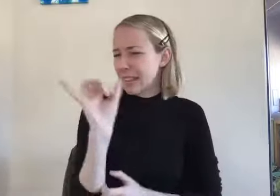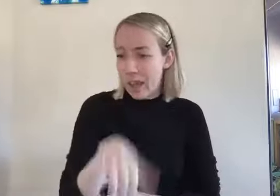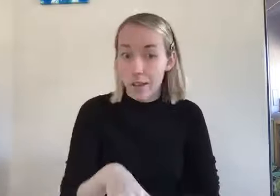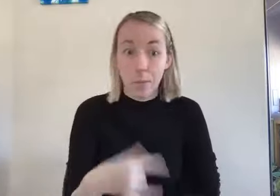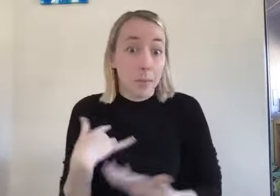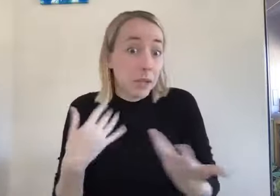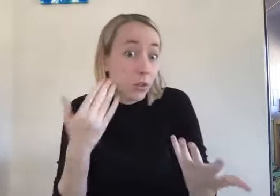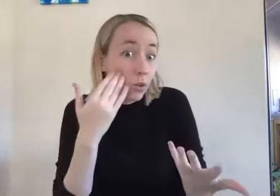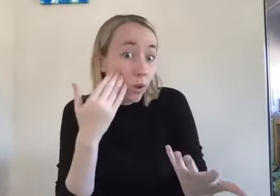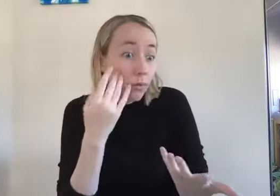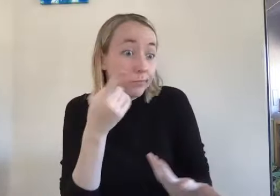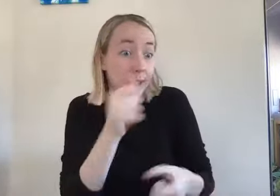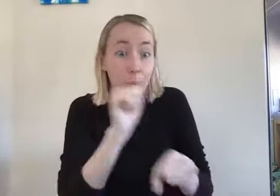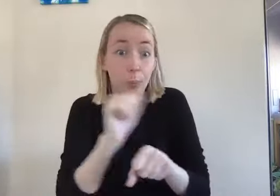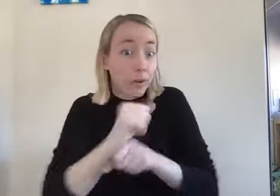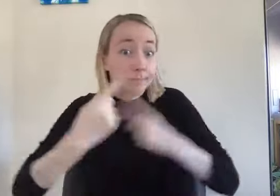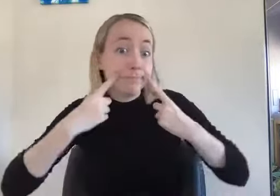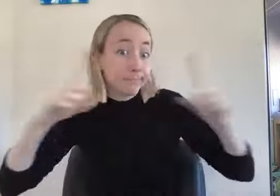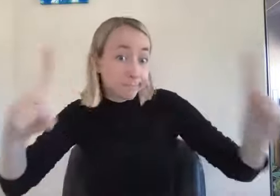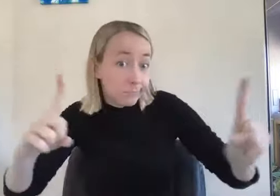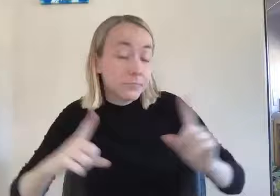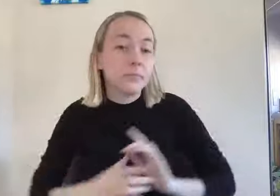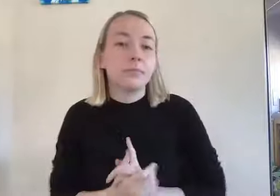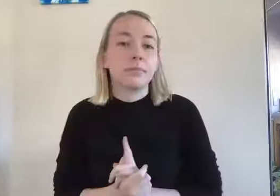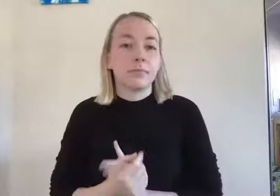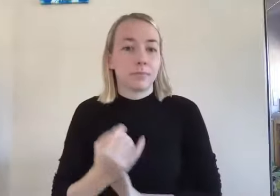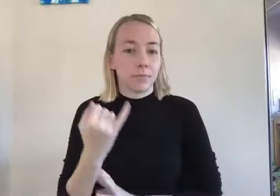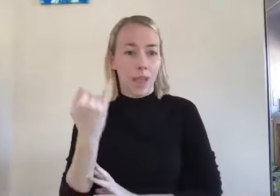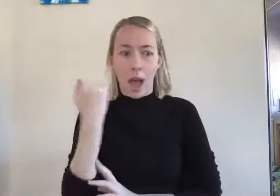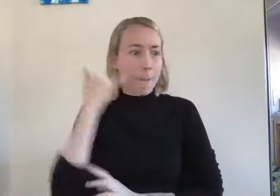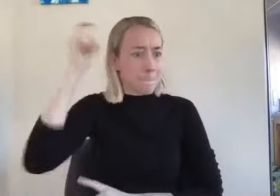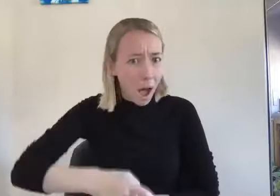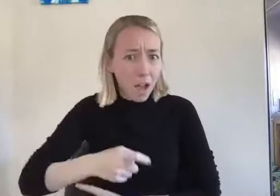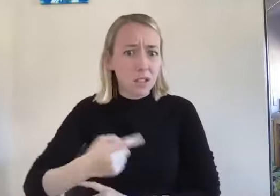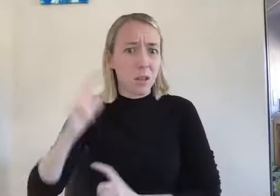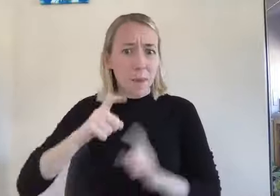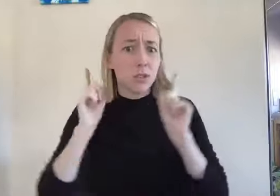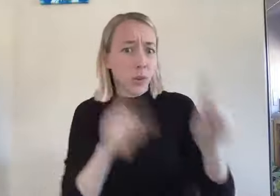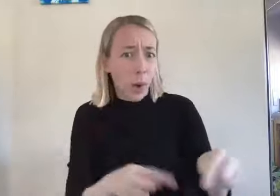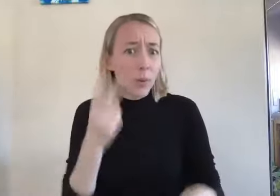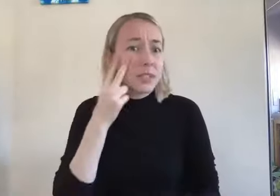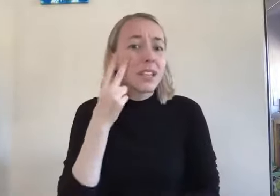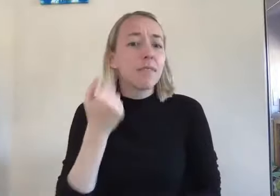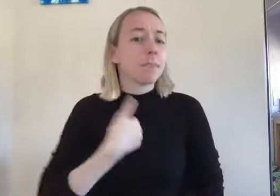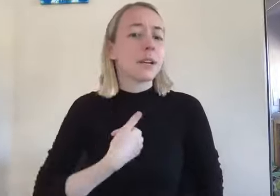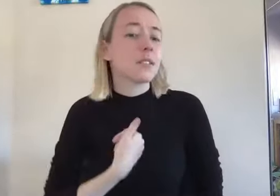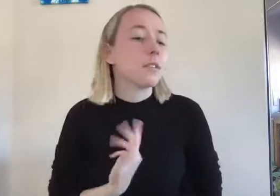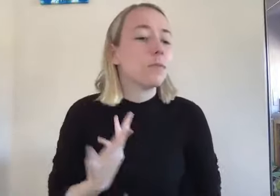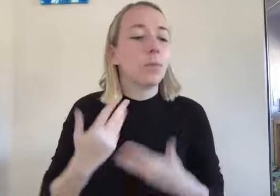the Cannes Film Festival of people who do the work from the Big Book. And I thought, damn, I got to do that. I got to go to the Cannes Film Festival of